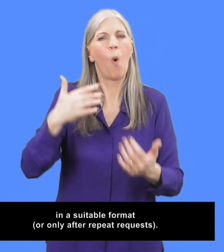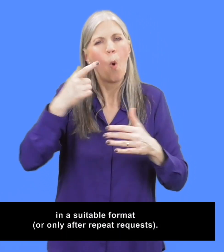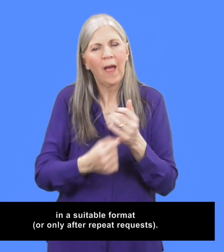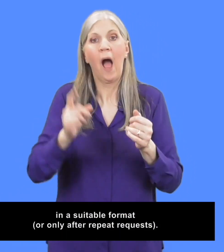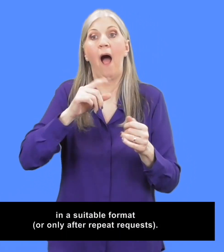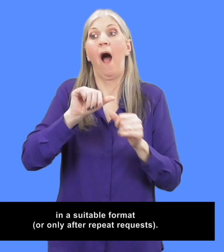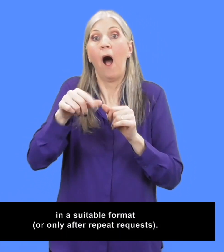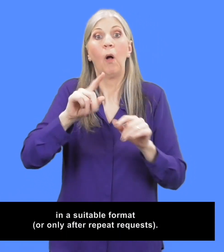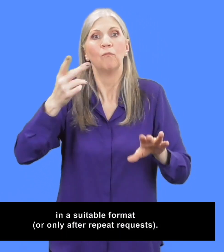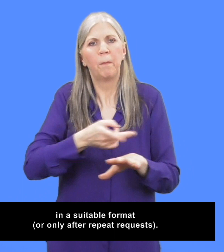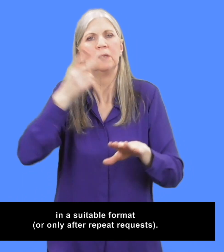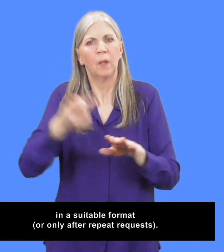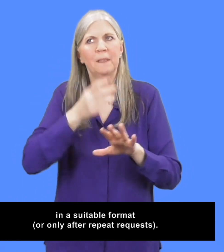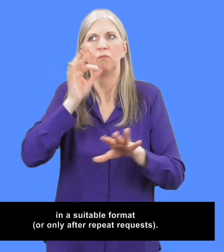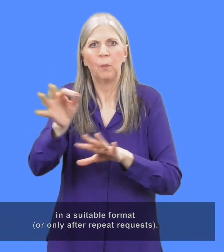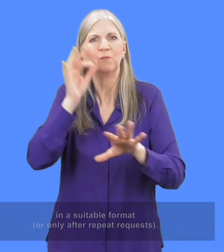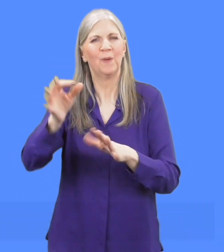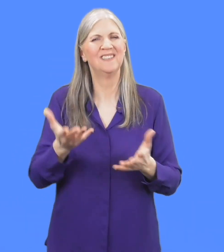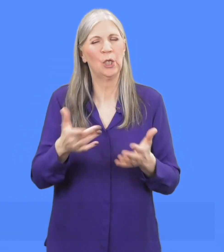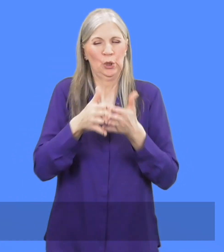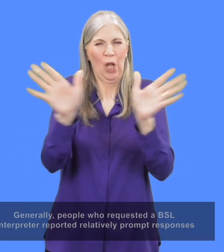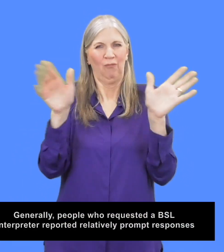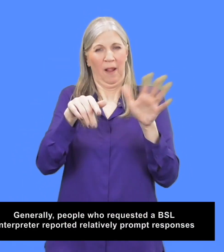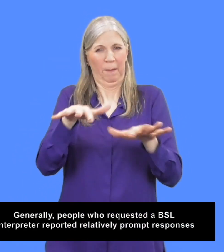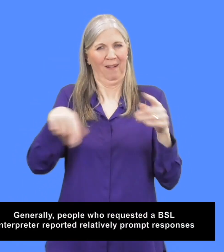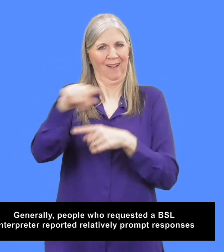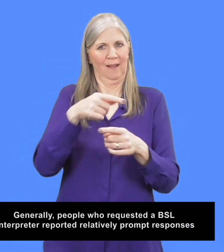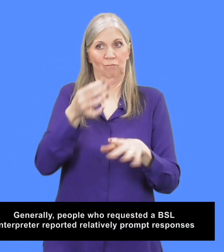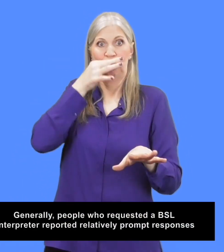or only after repeat requests. Generally, people who